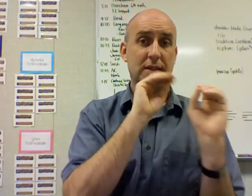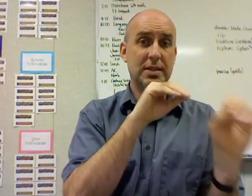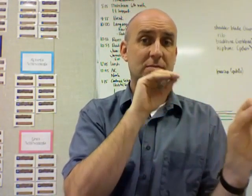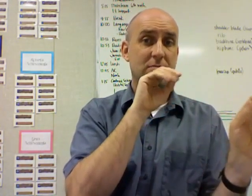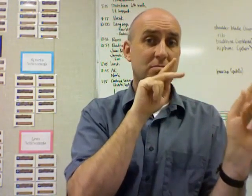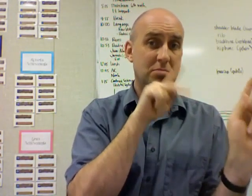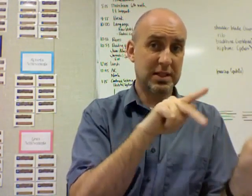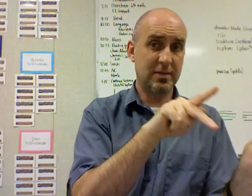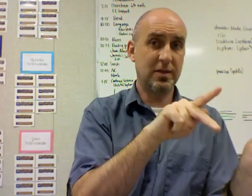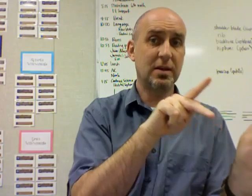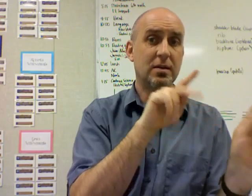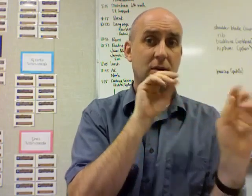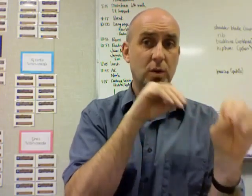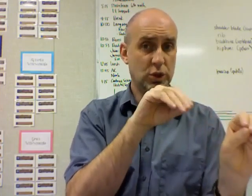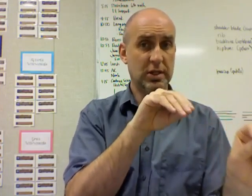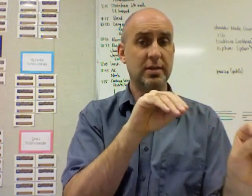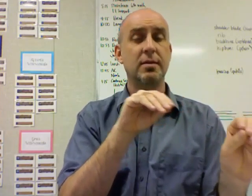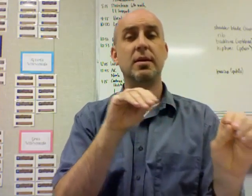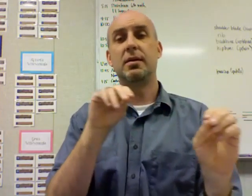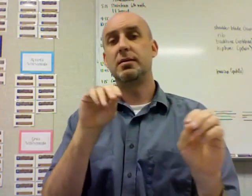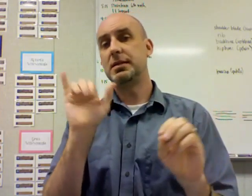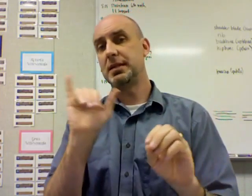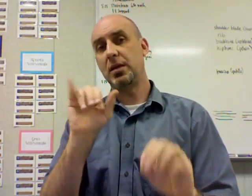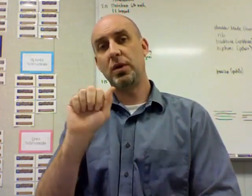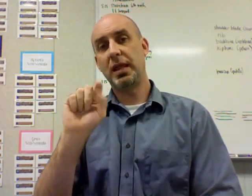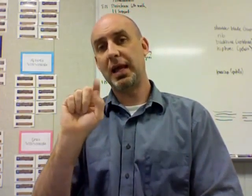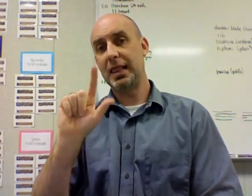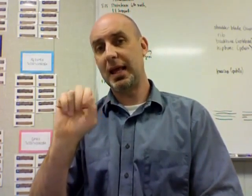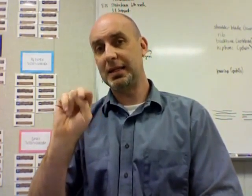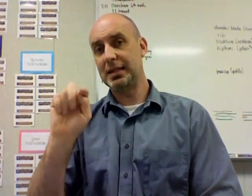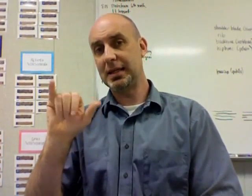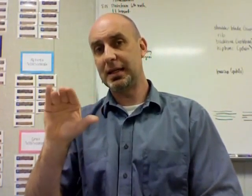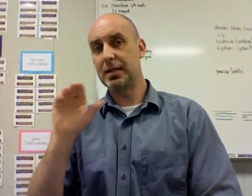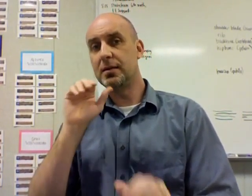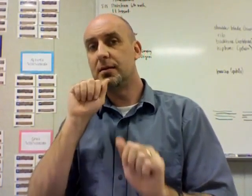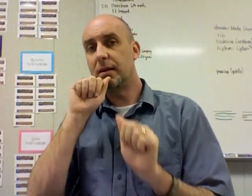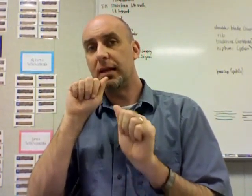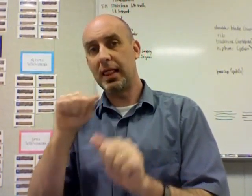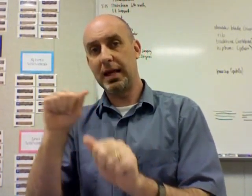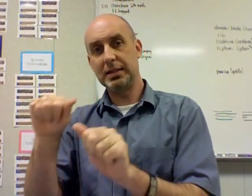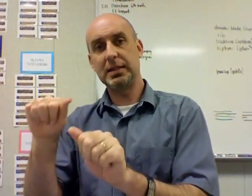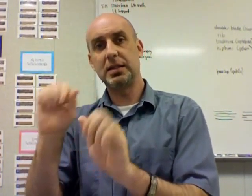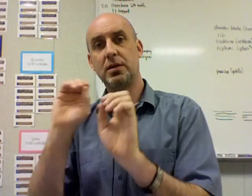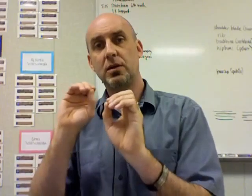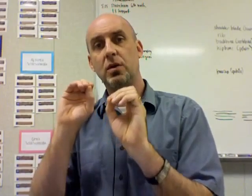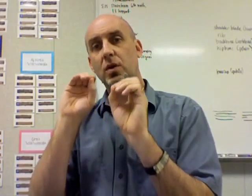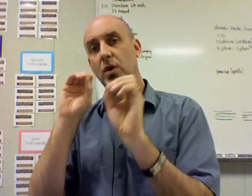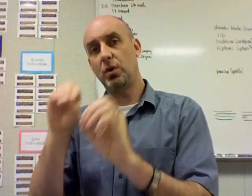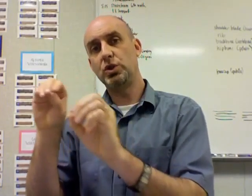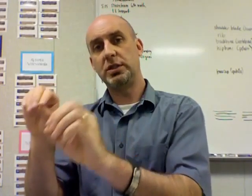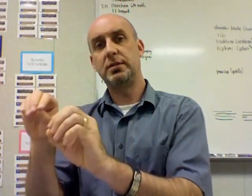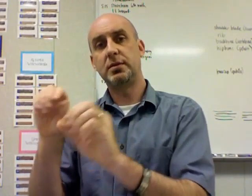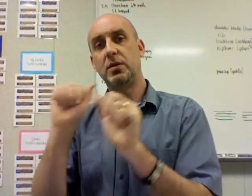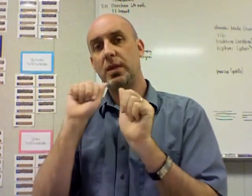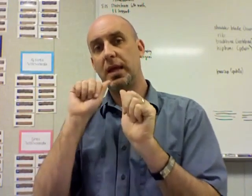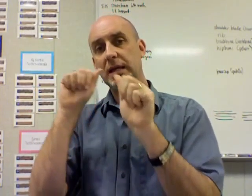is Pacific Ocean. It's the same with Atlantic. Atlantic Ocean. So the A's